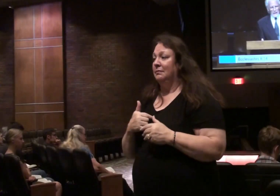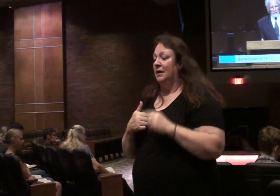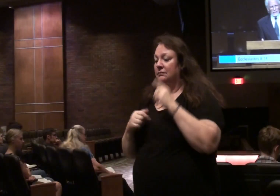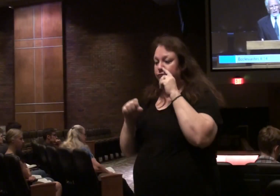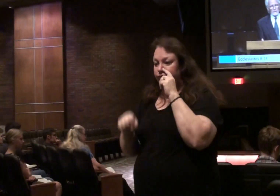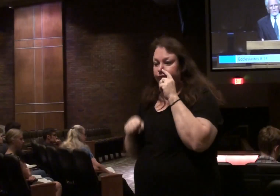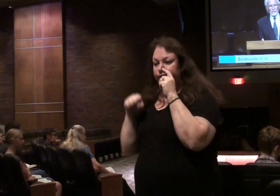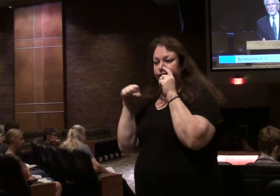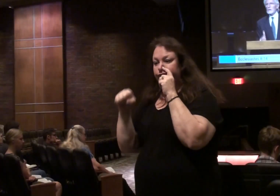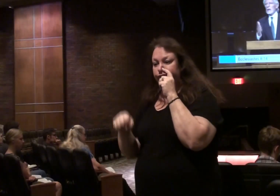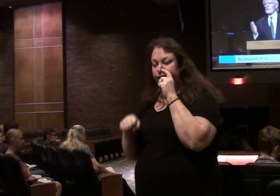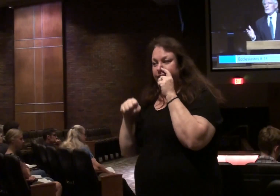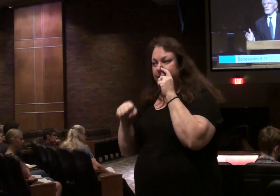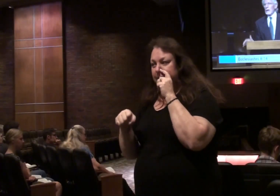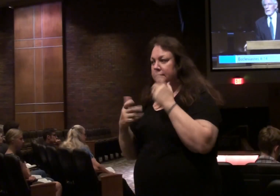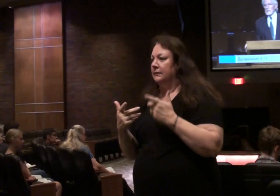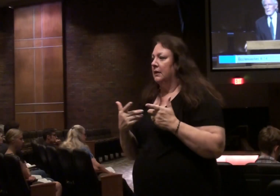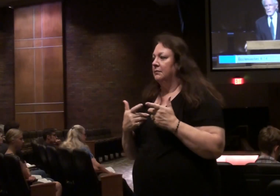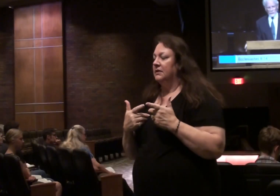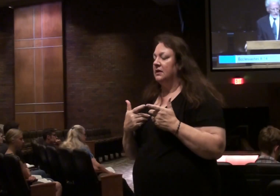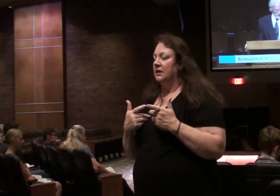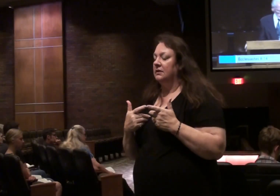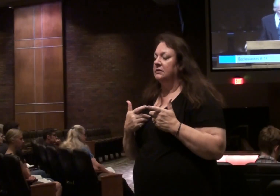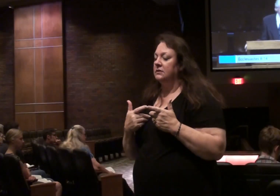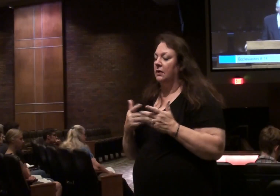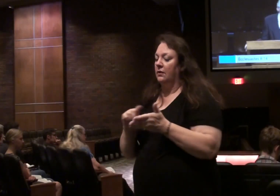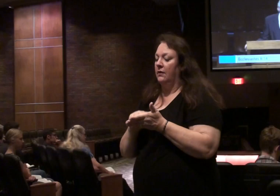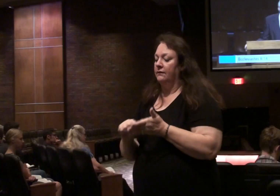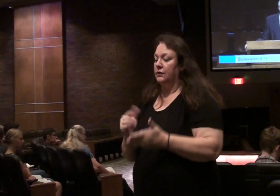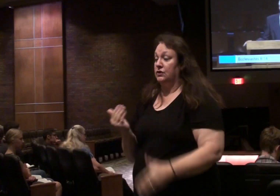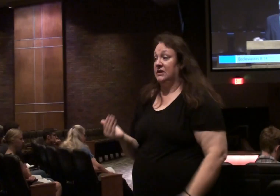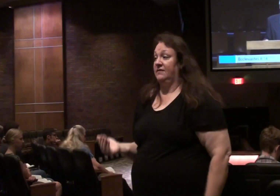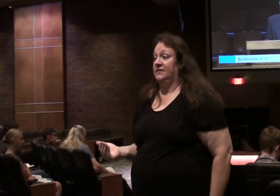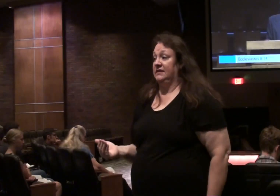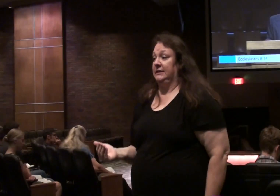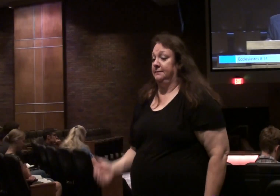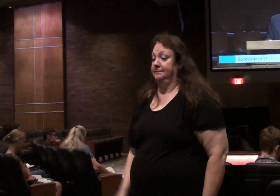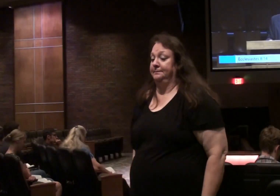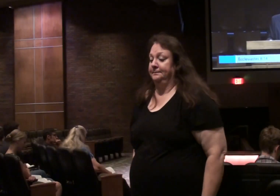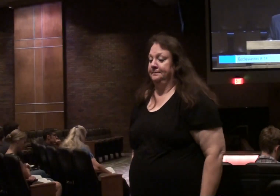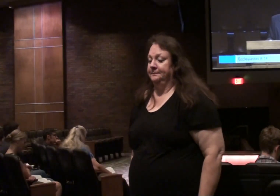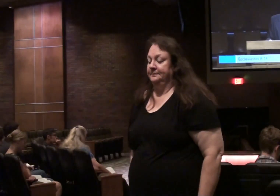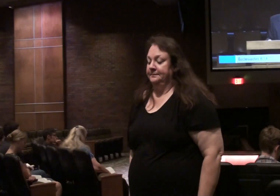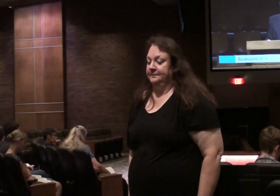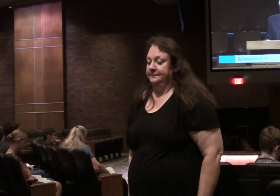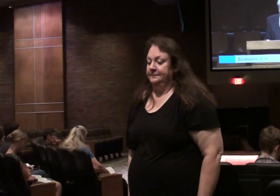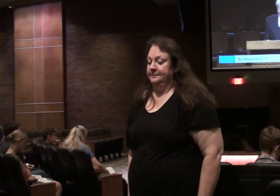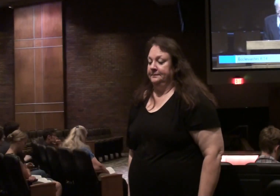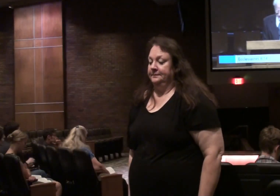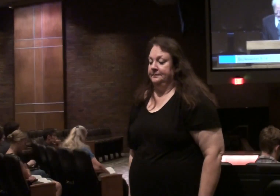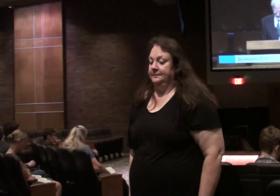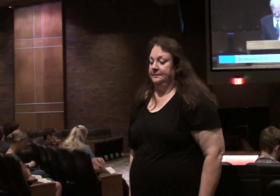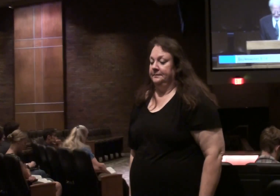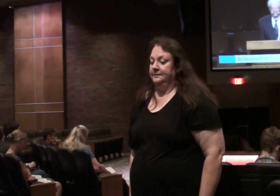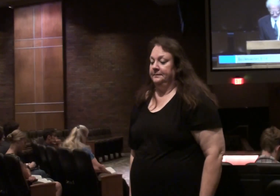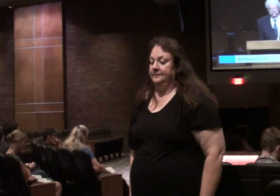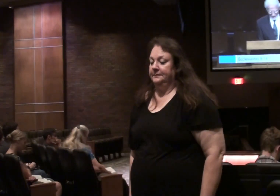out the days often. But it's not just grinding. So he comes to verse 15. And it seems